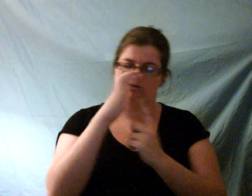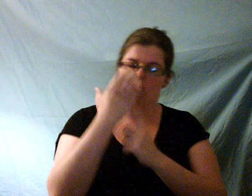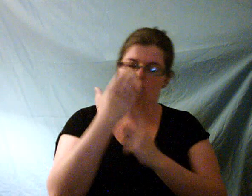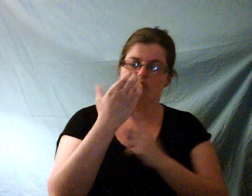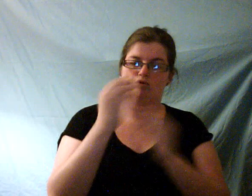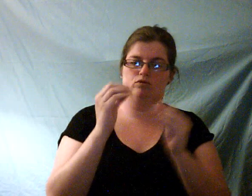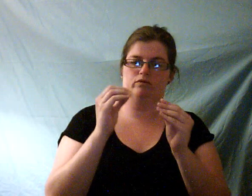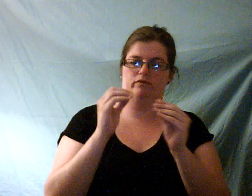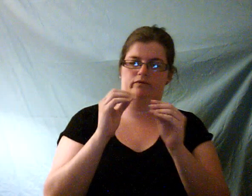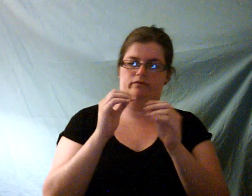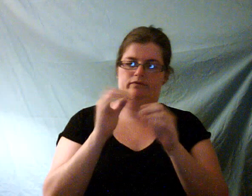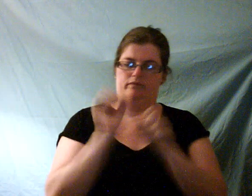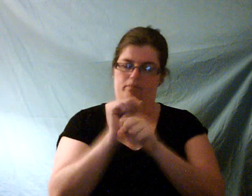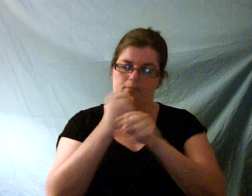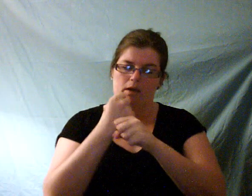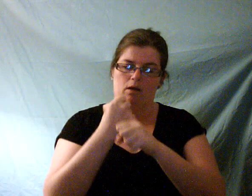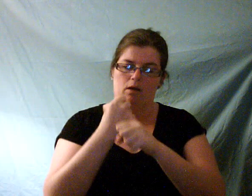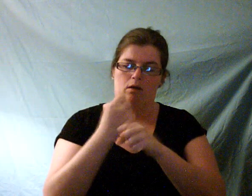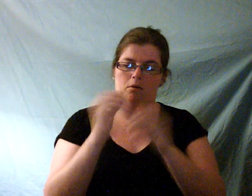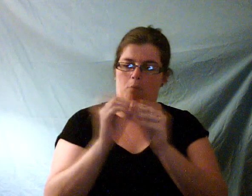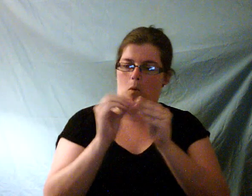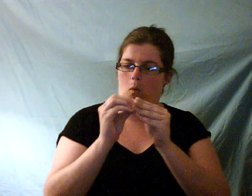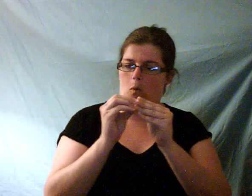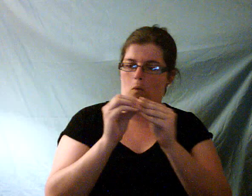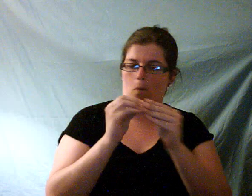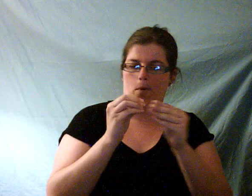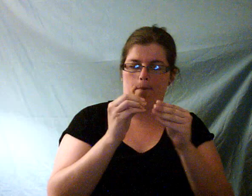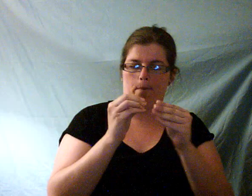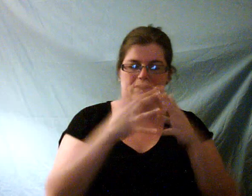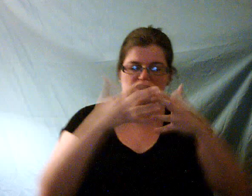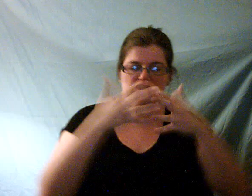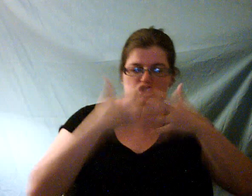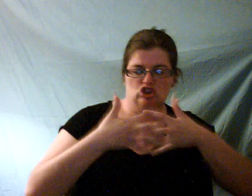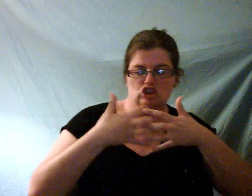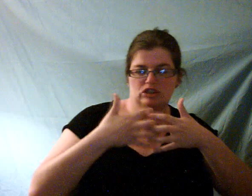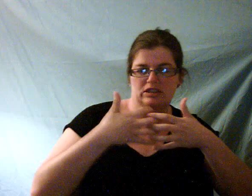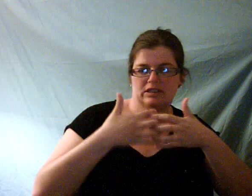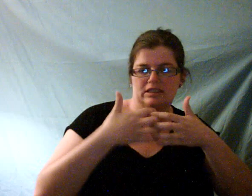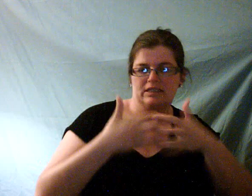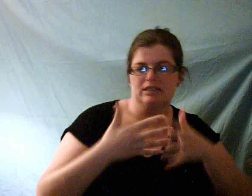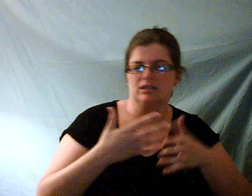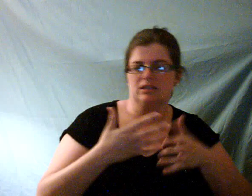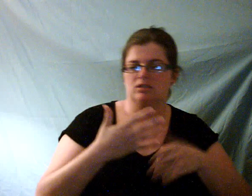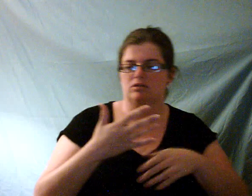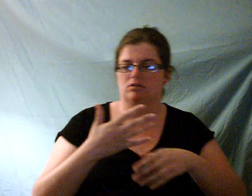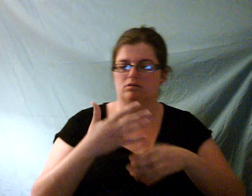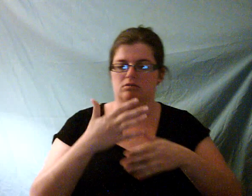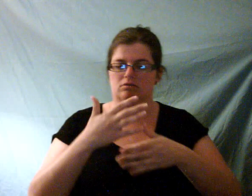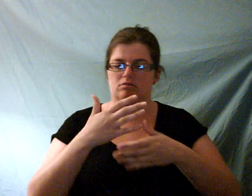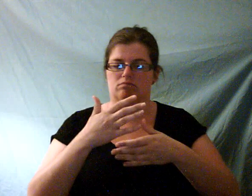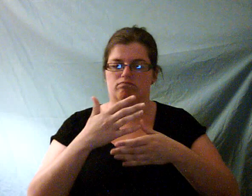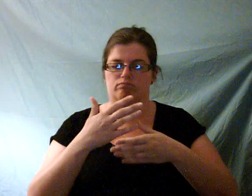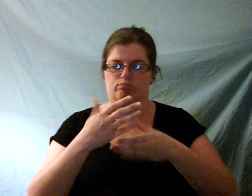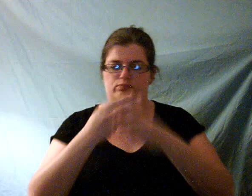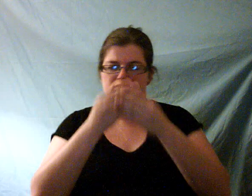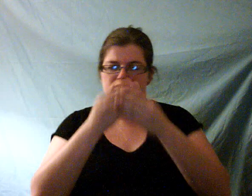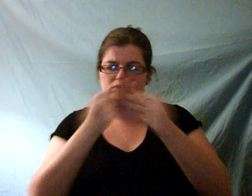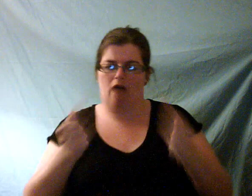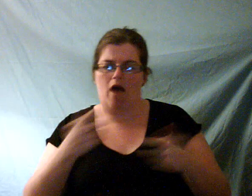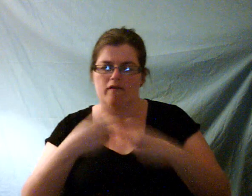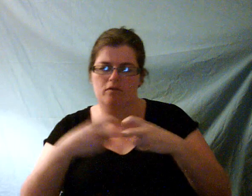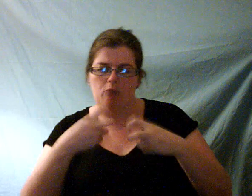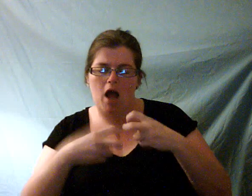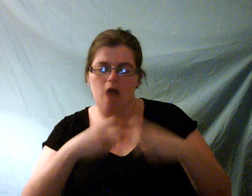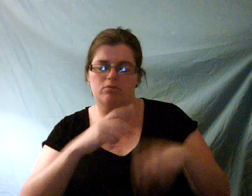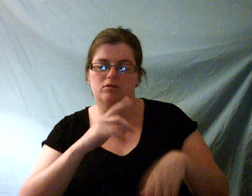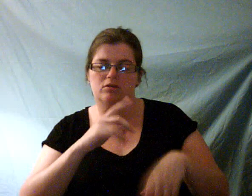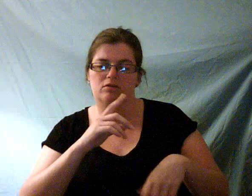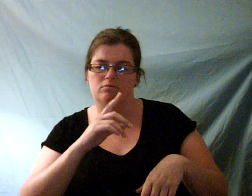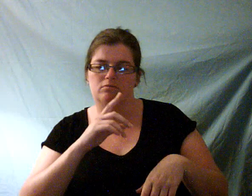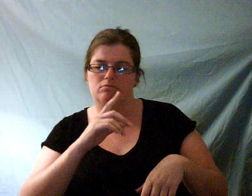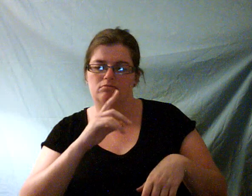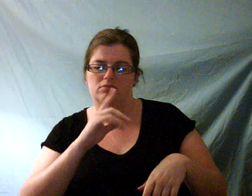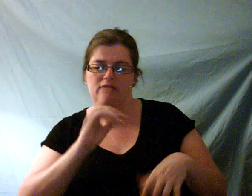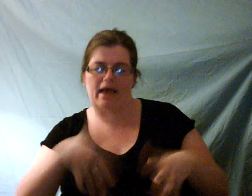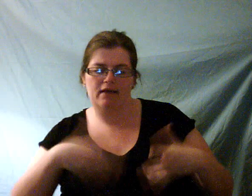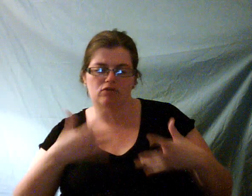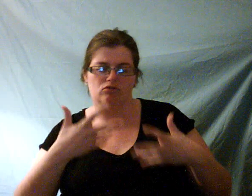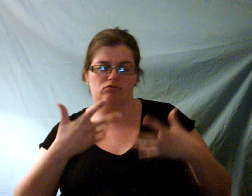more answers to problems than any other culture in the history of the world. We really value figuring out